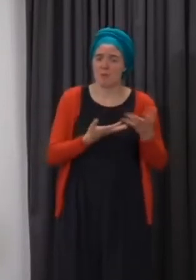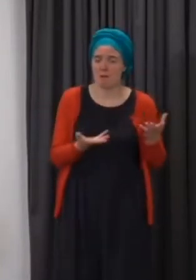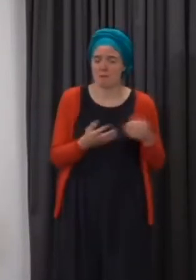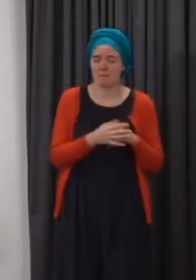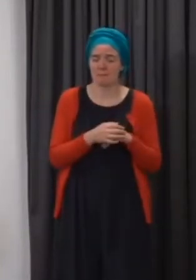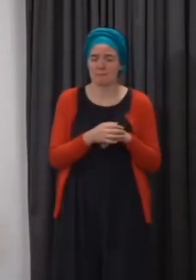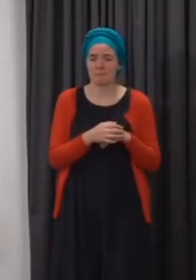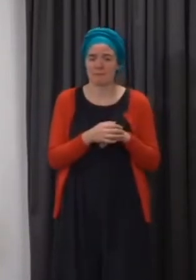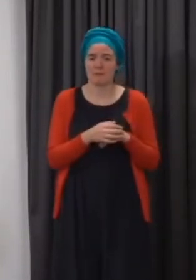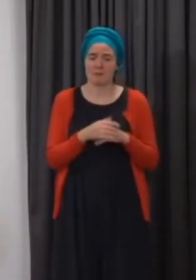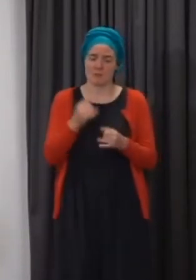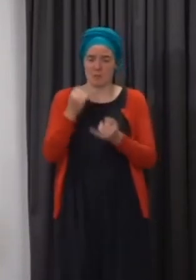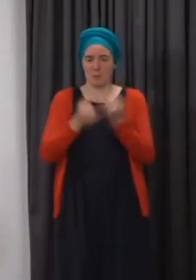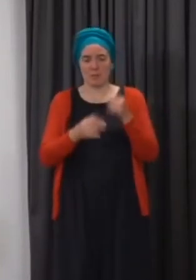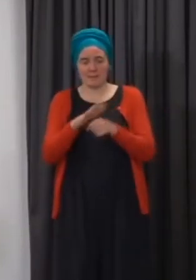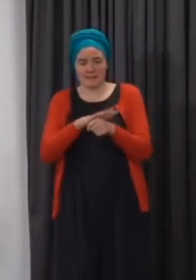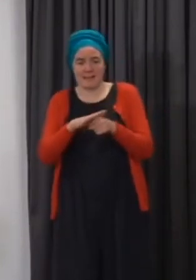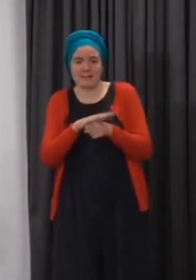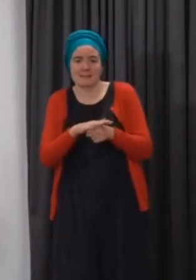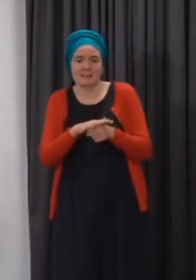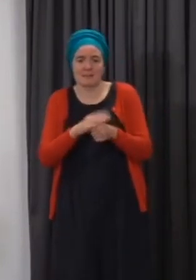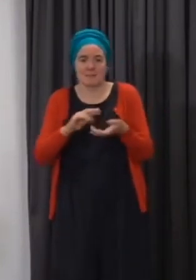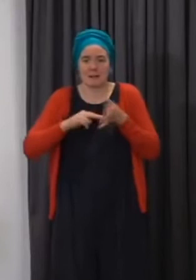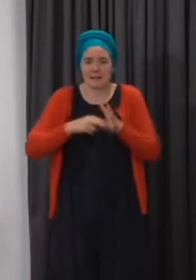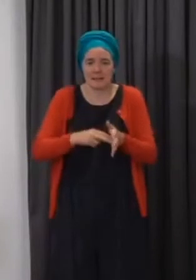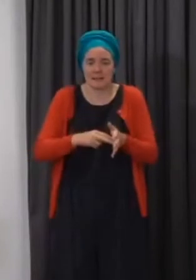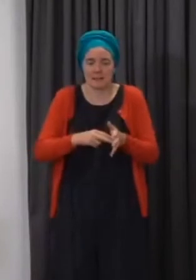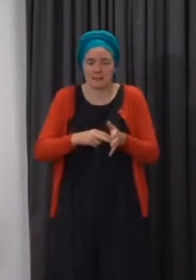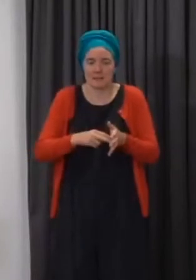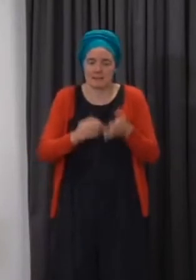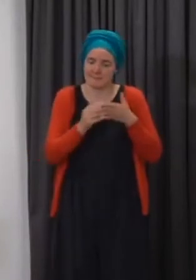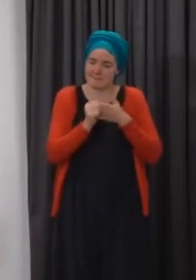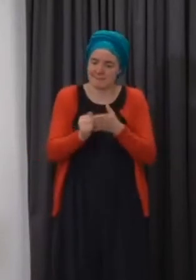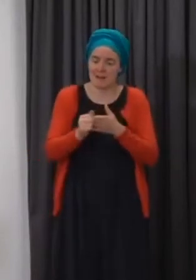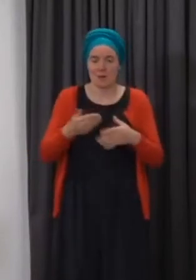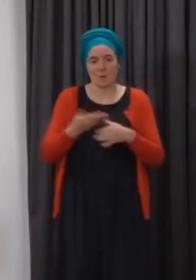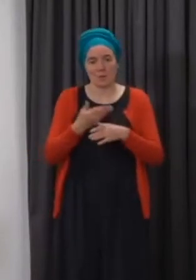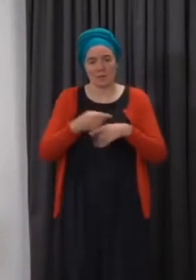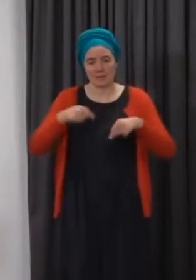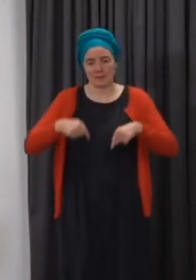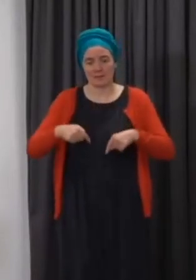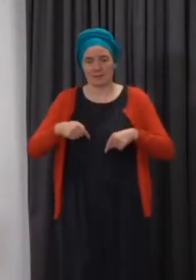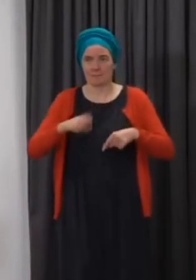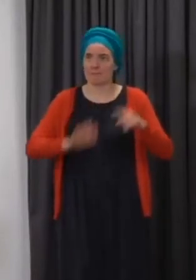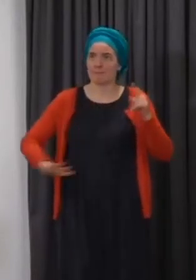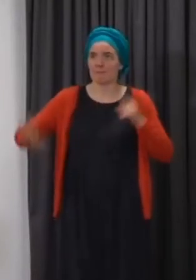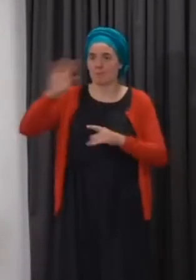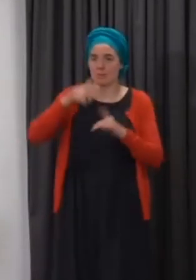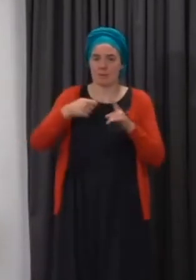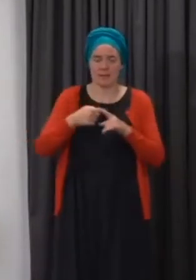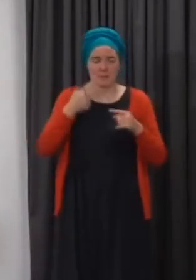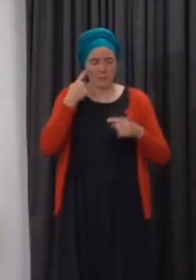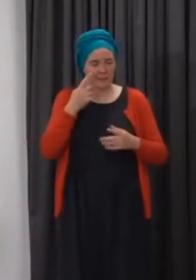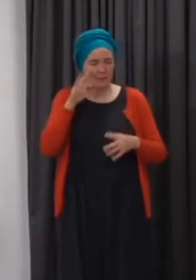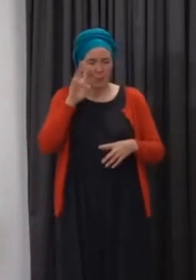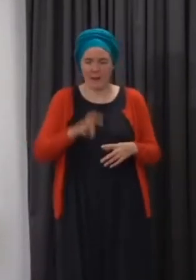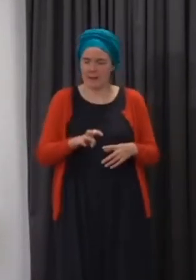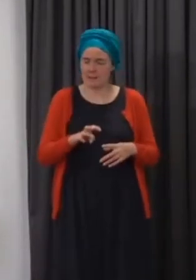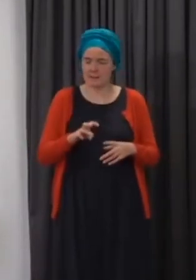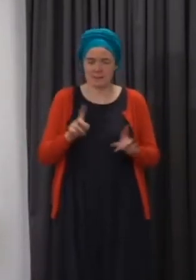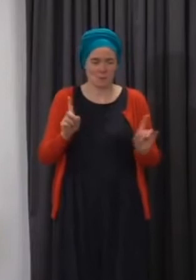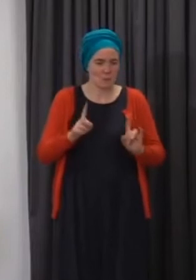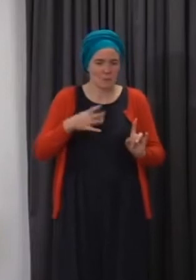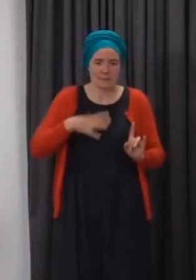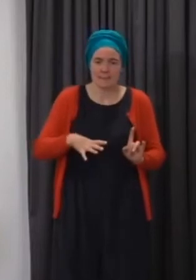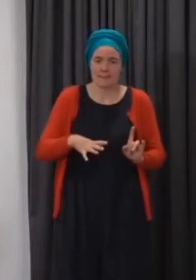The reasonable worst case scenario planning that's driven a lot of our work across the UK was translated into Wales, and we were needing to understand a very high